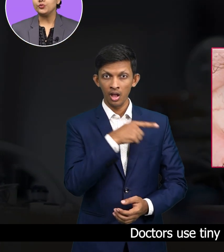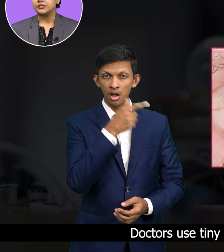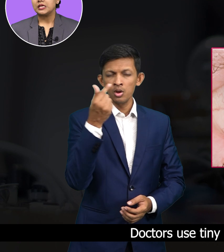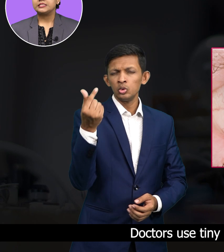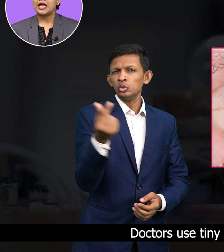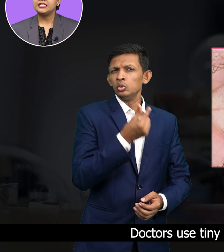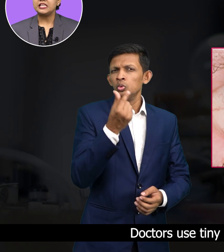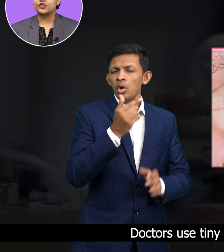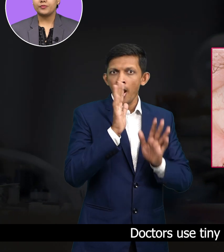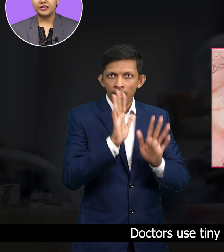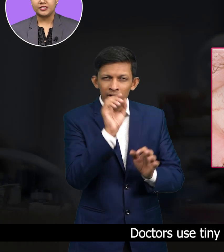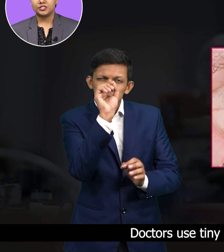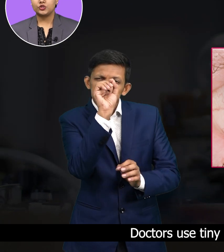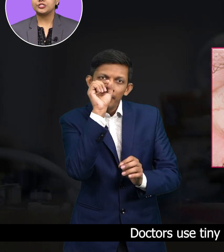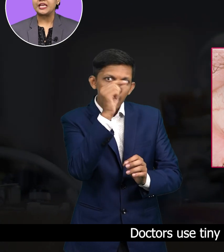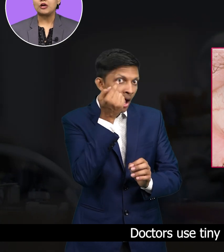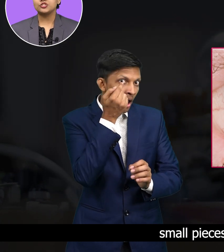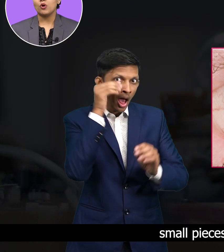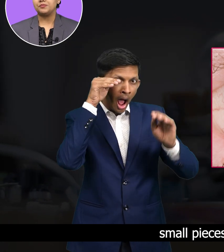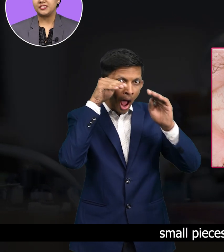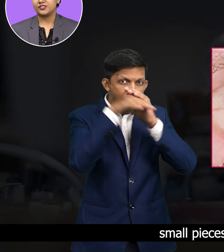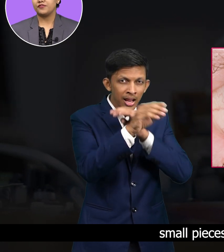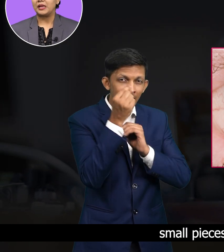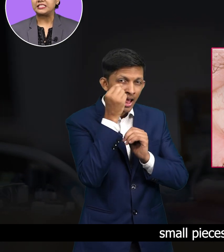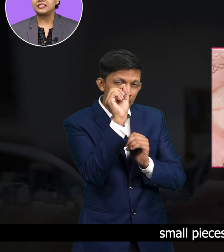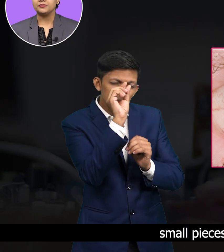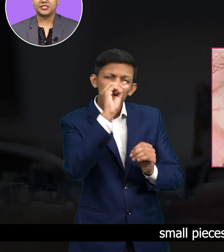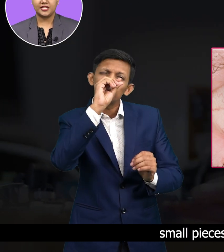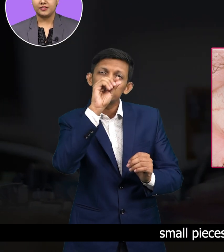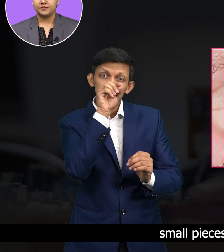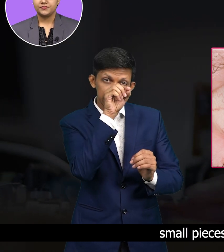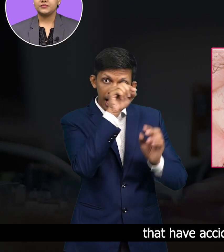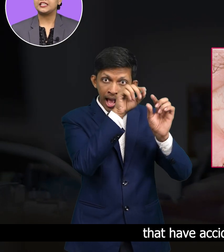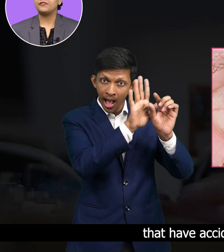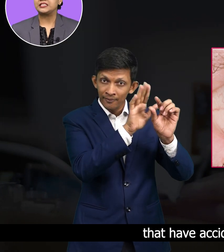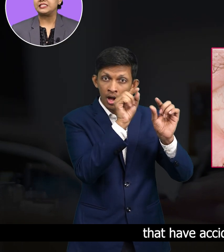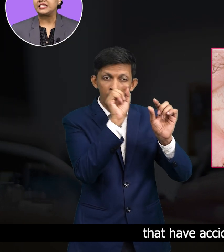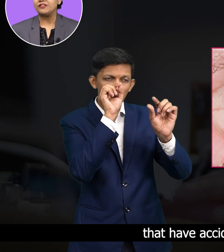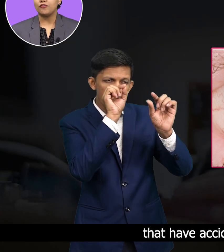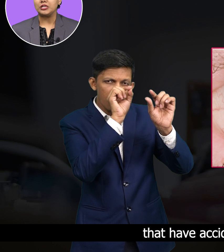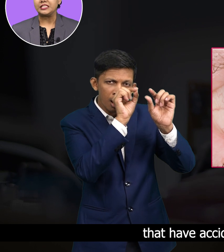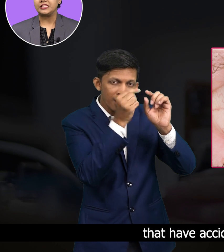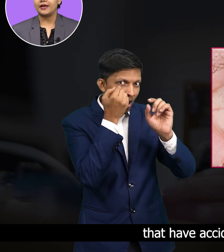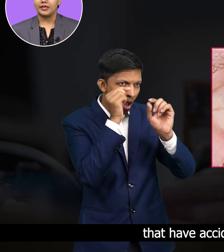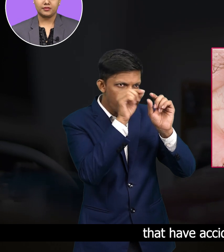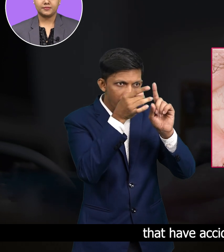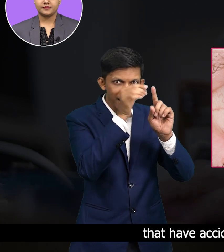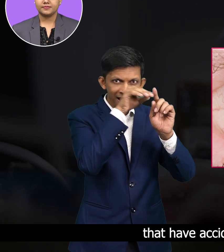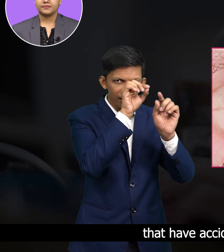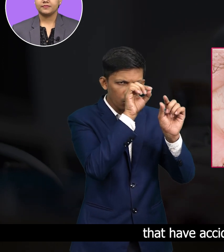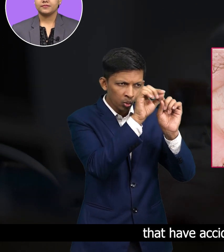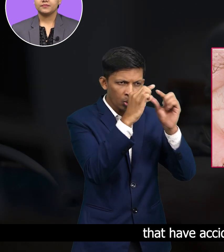Doctors use tiny electromagnets to take out small pieces of magnetic material that have accidentally fallen in the eye.